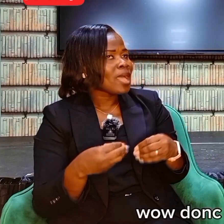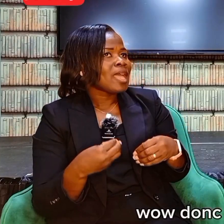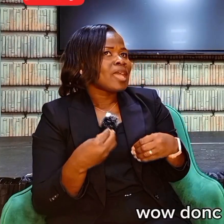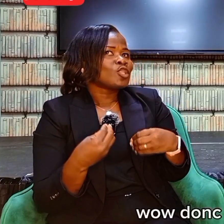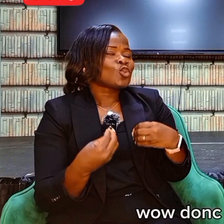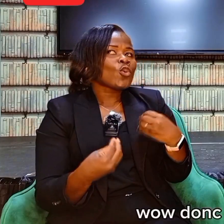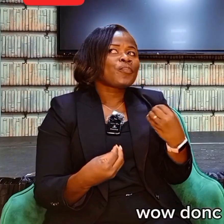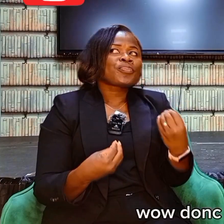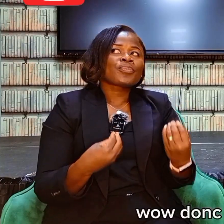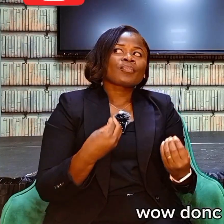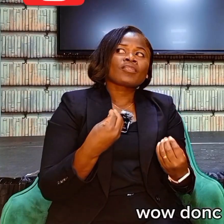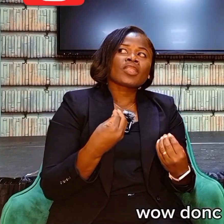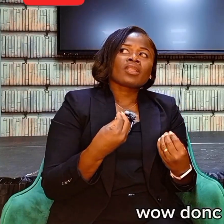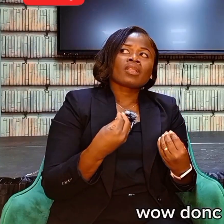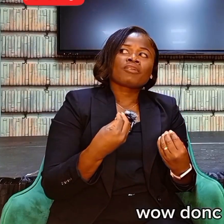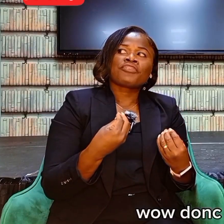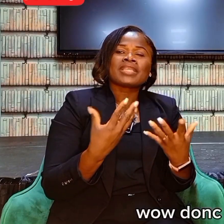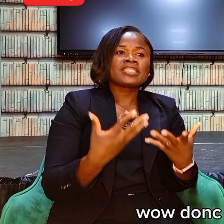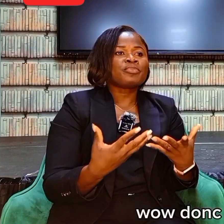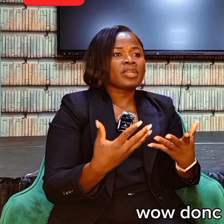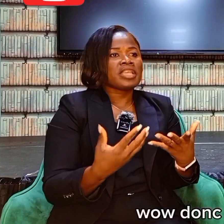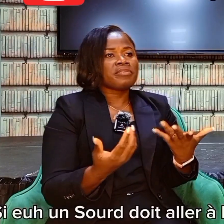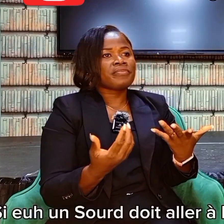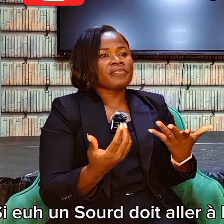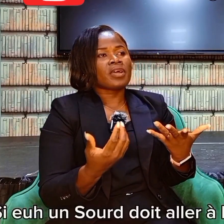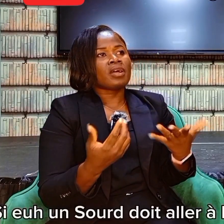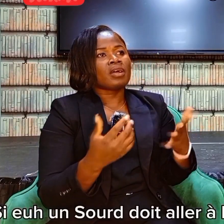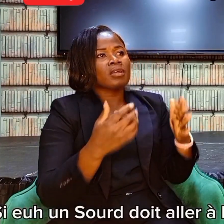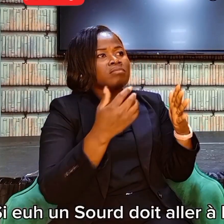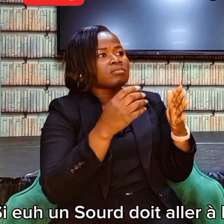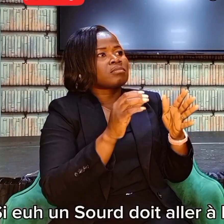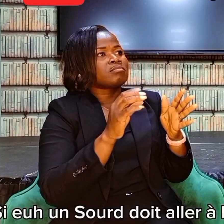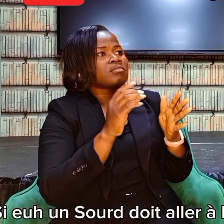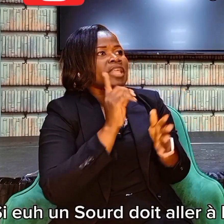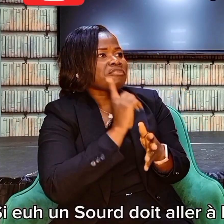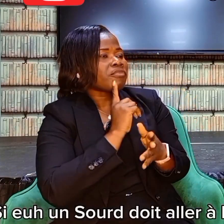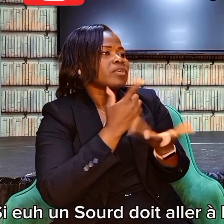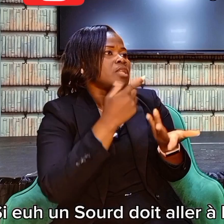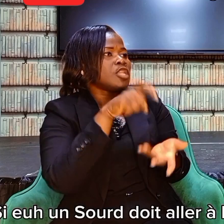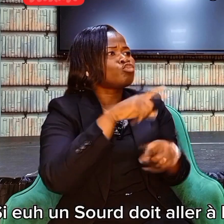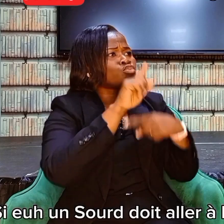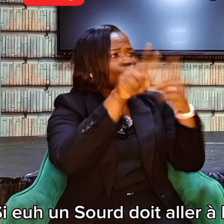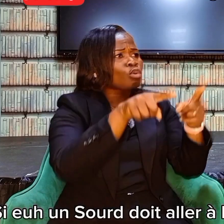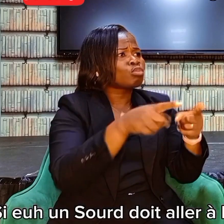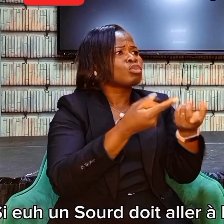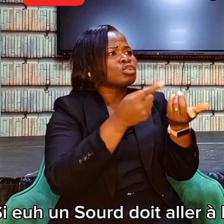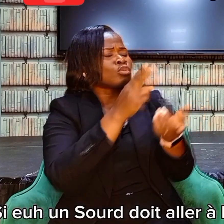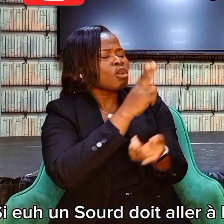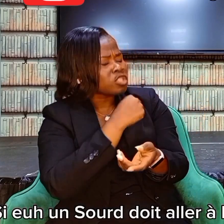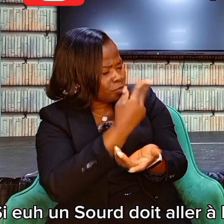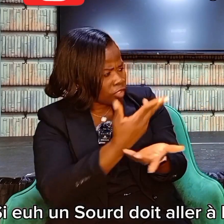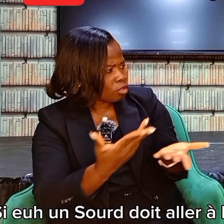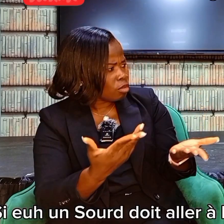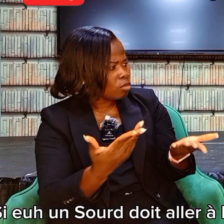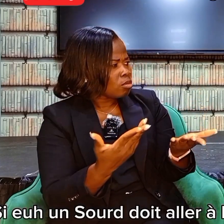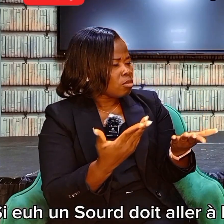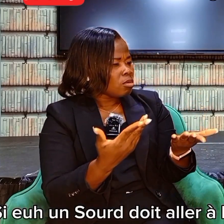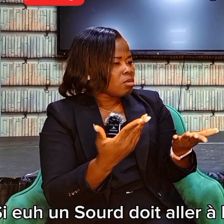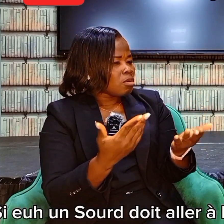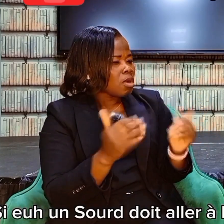Wow. So, for example, if deaf need to go to